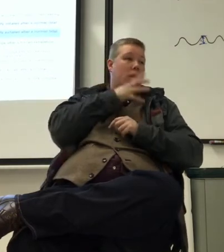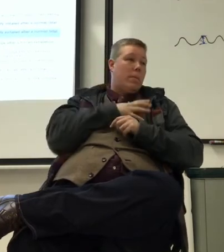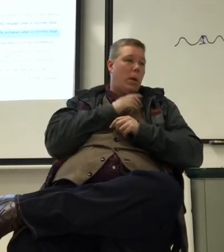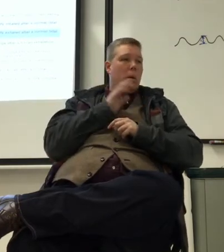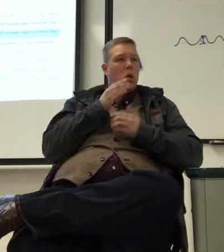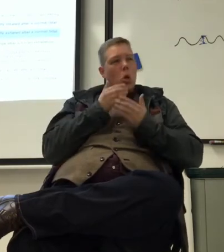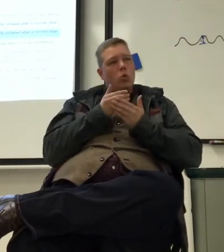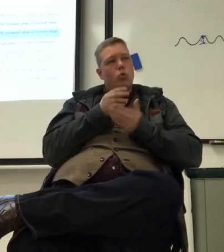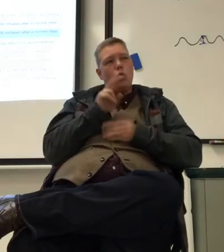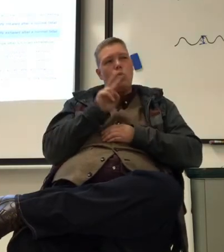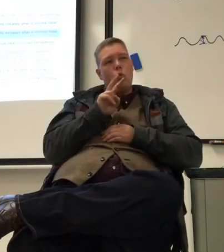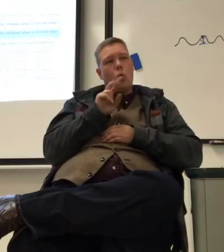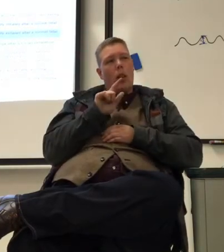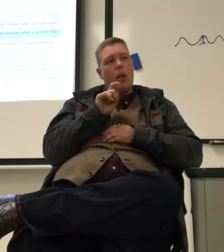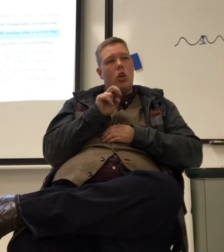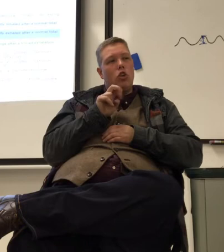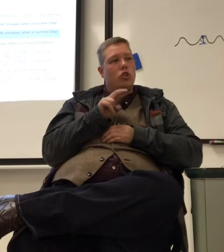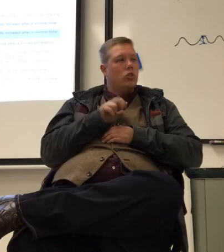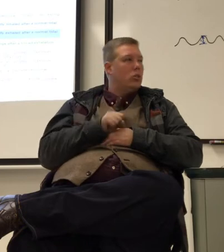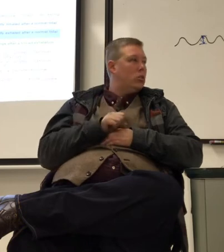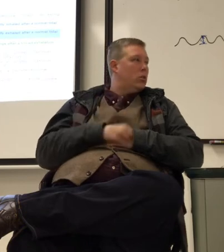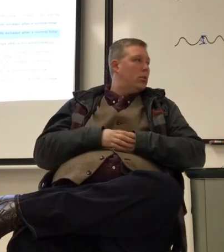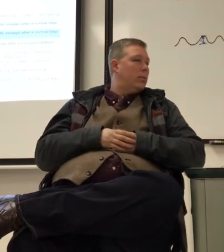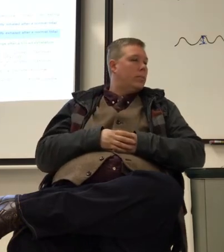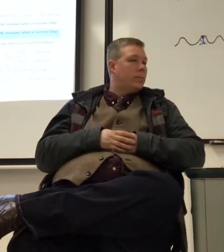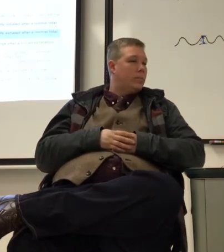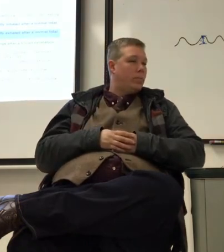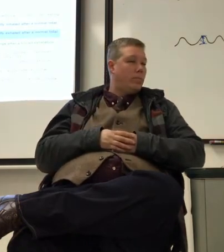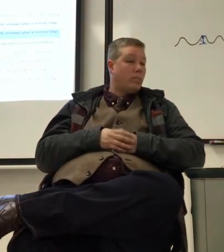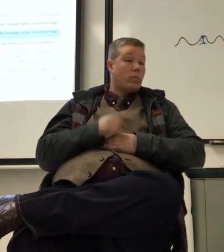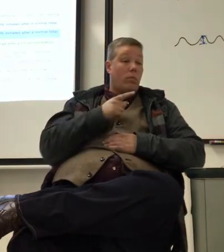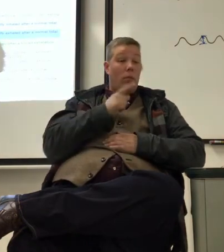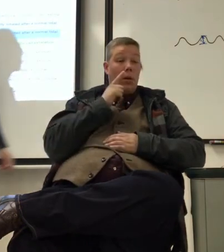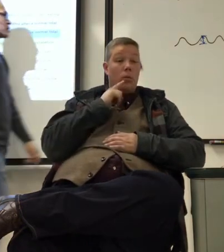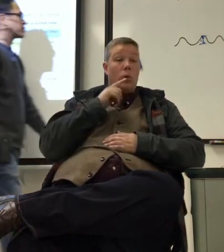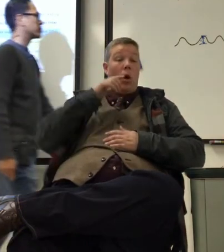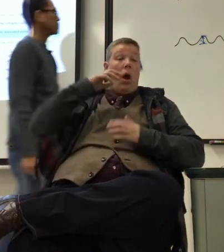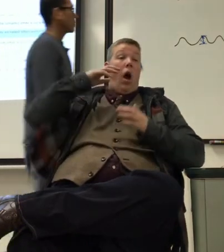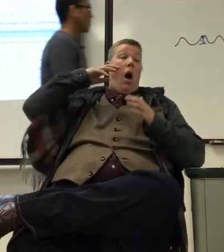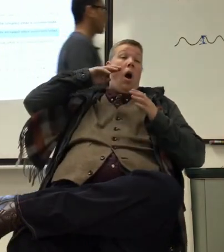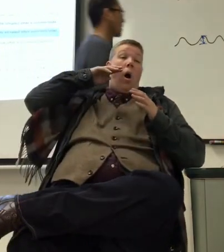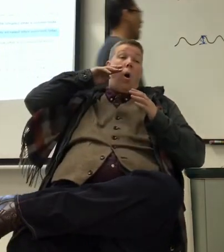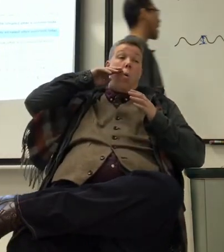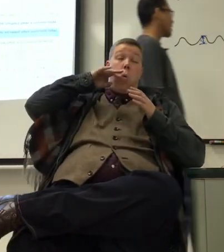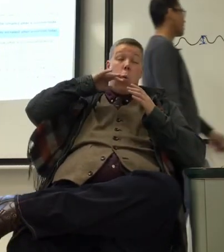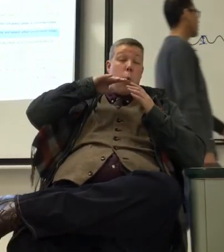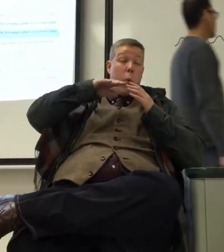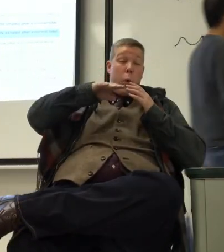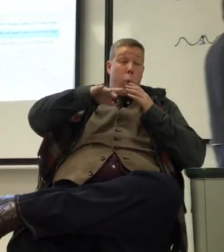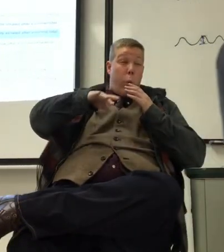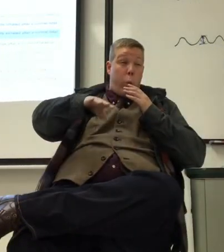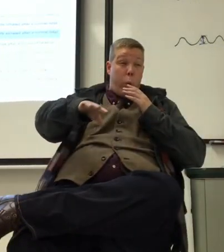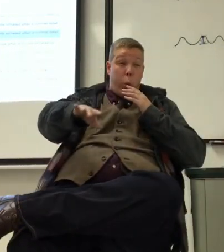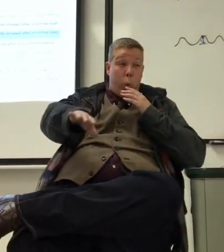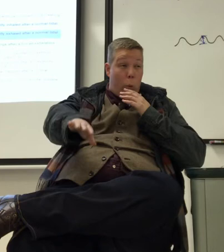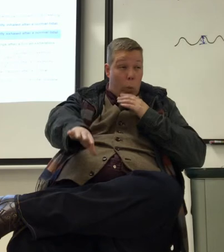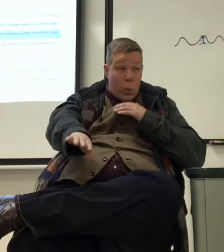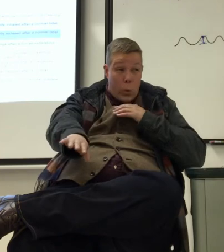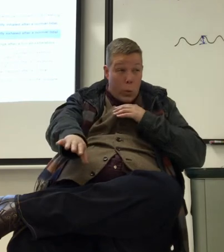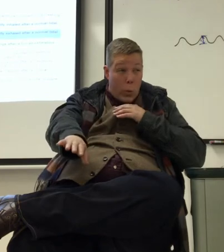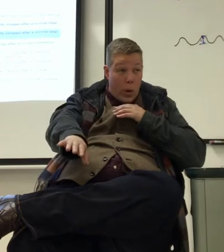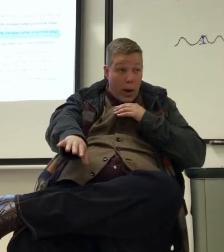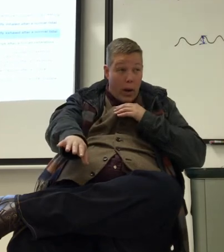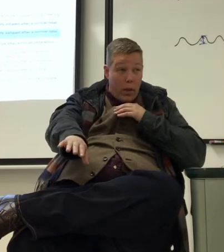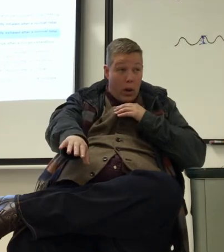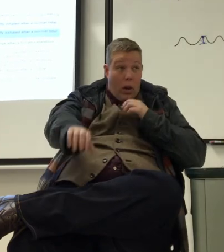see what it is for your subject. If you breathe all the way out and then gasp, that